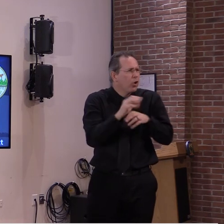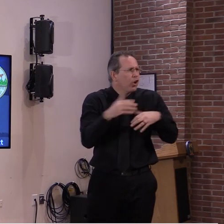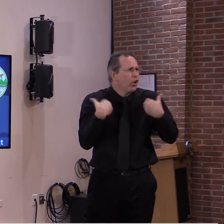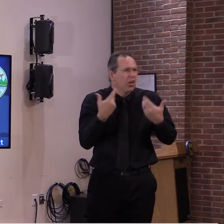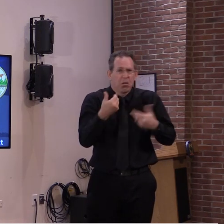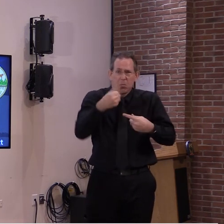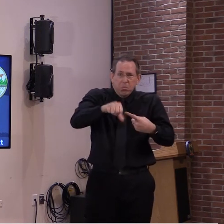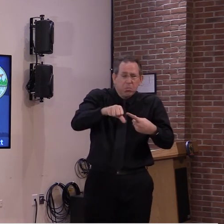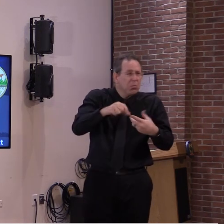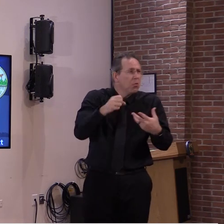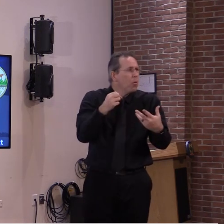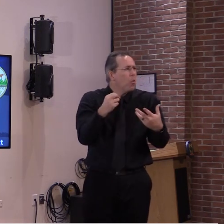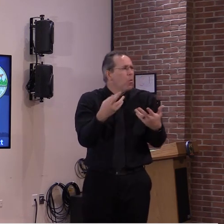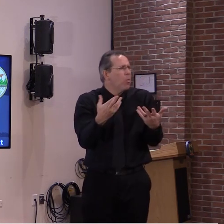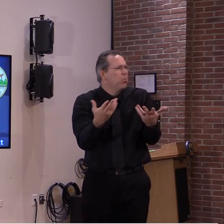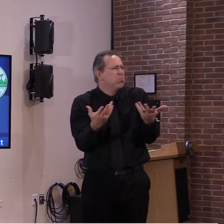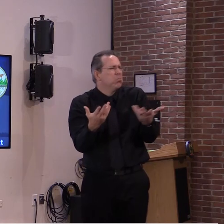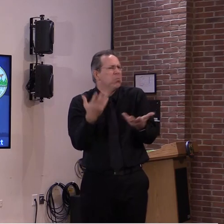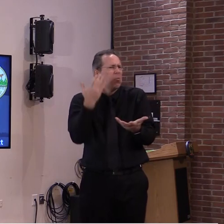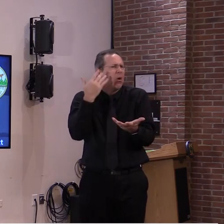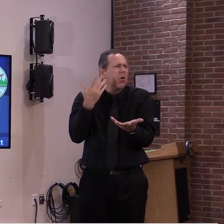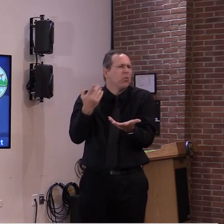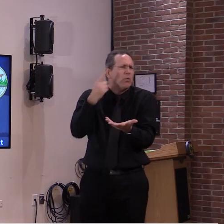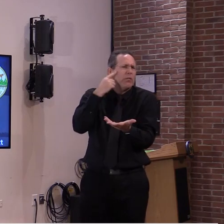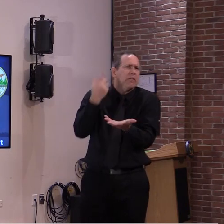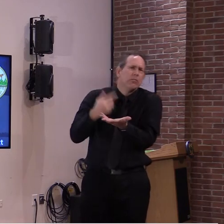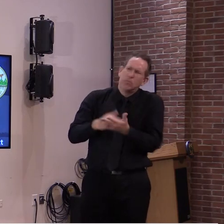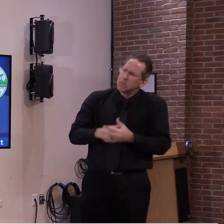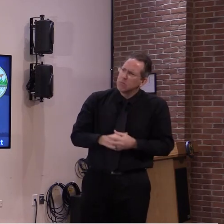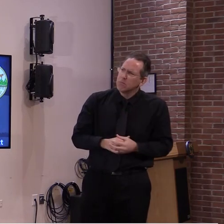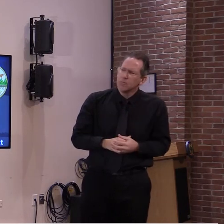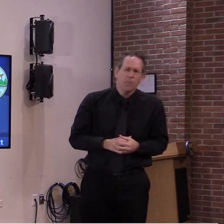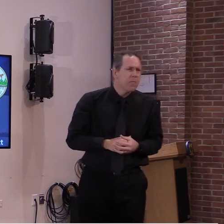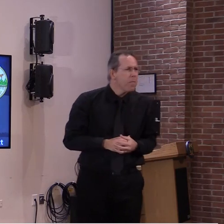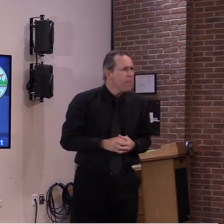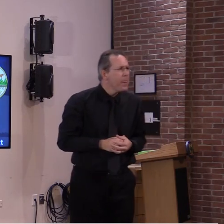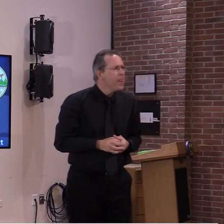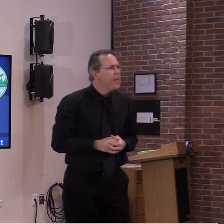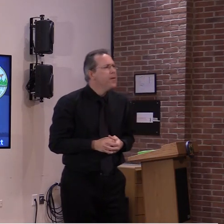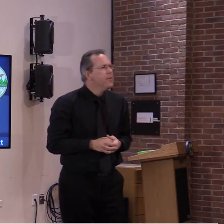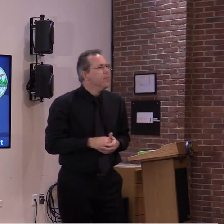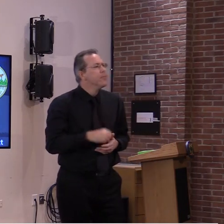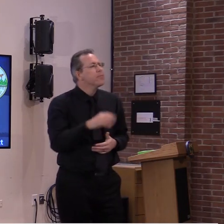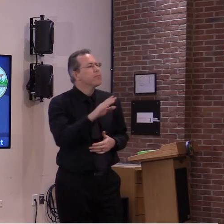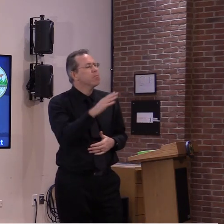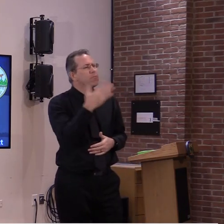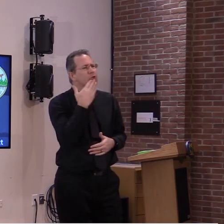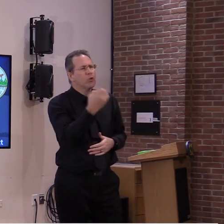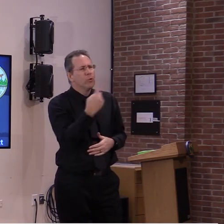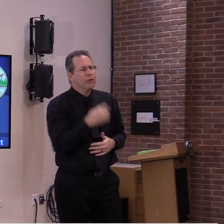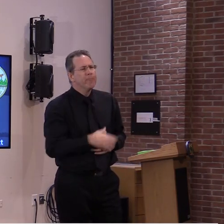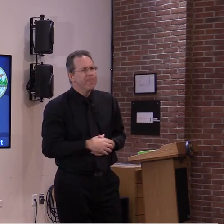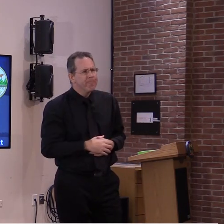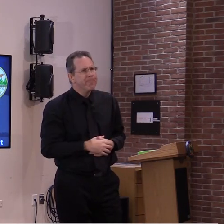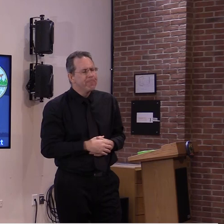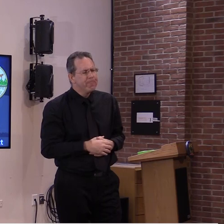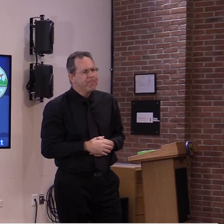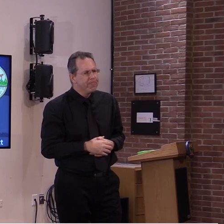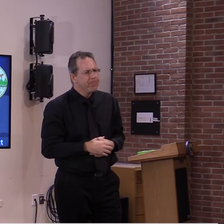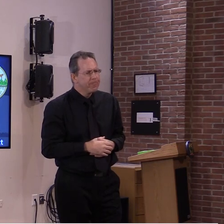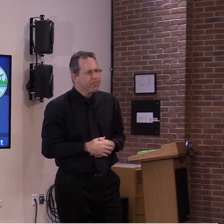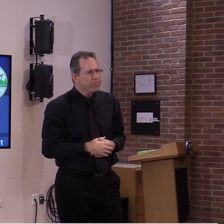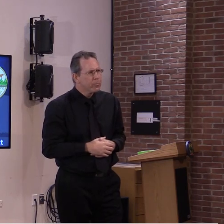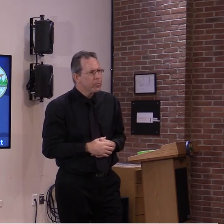acceptance? You know, that's a really good question. If we look at what the term that is